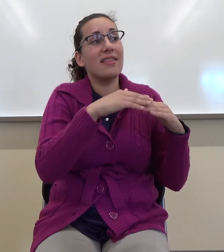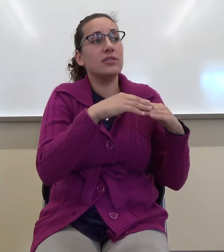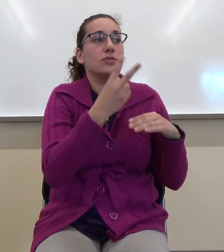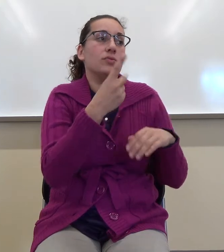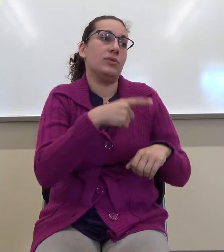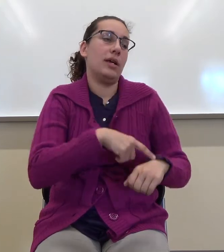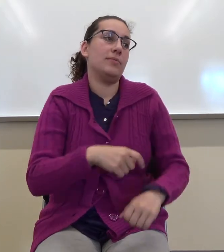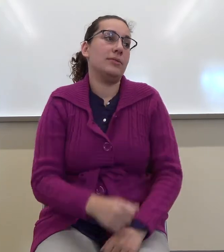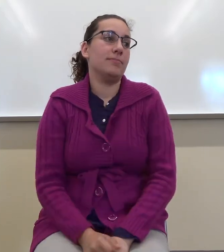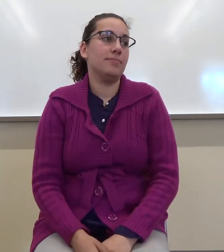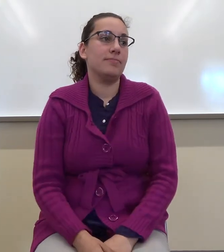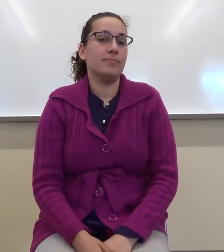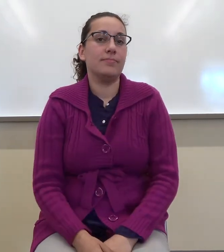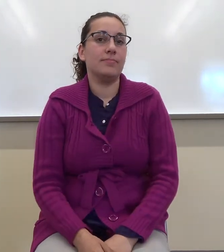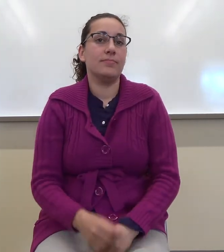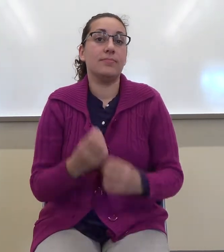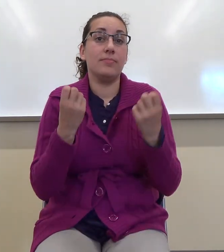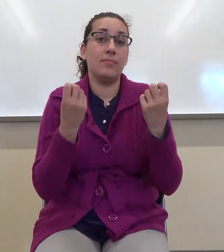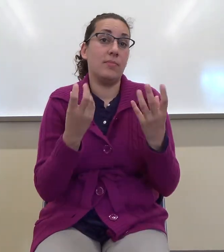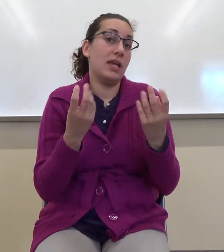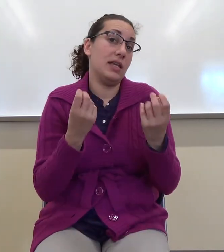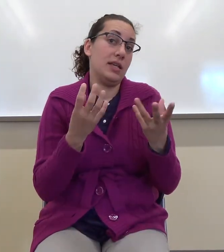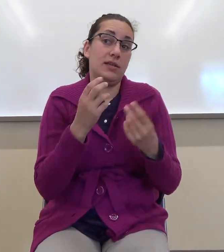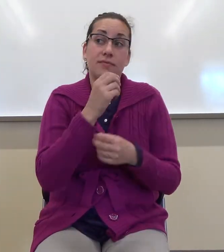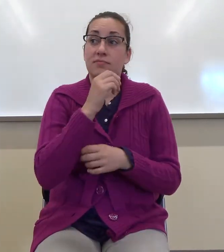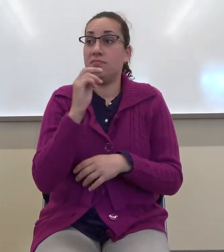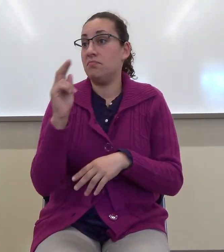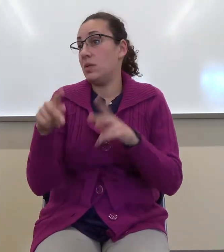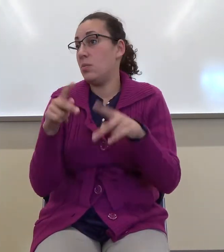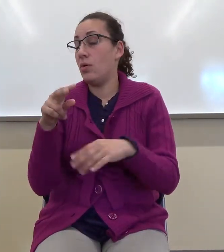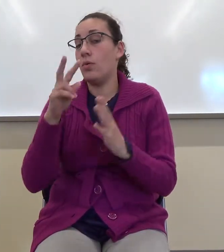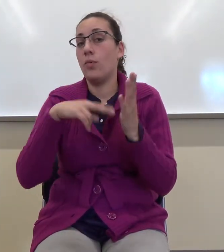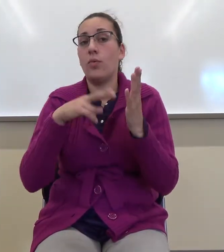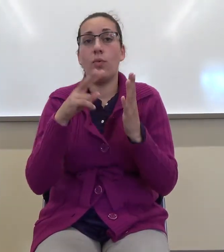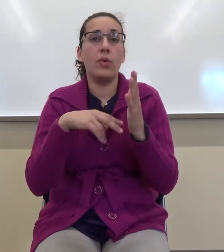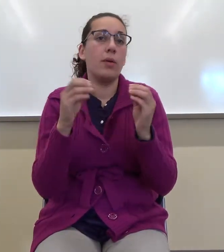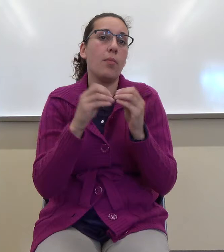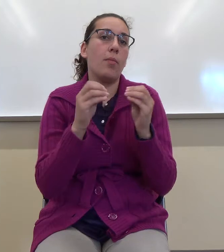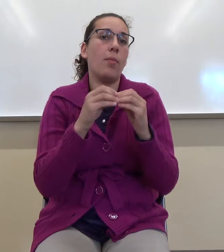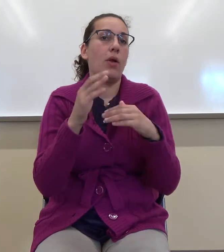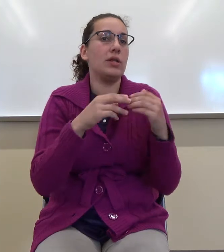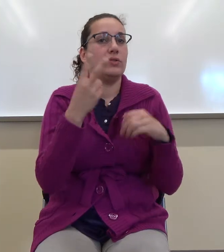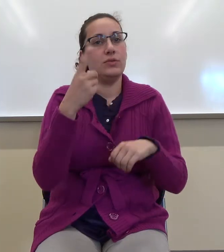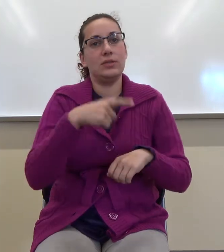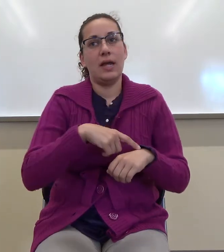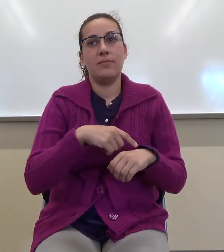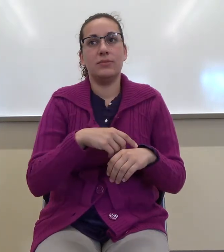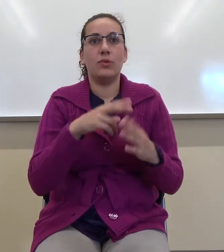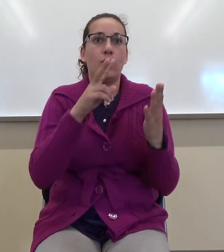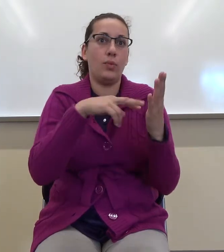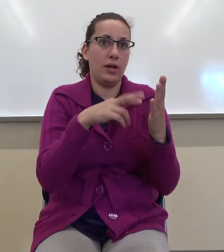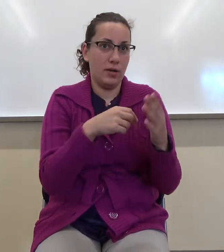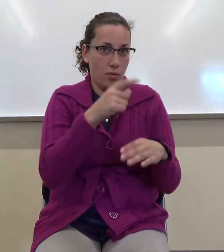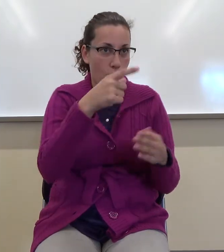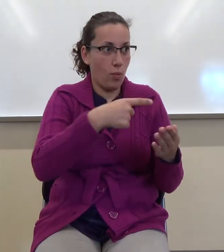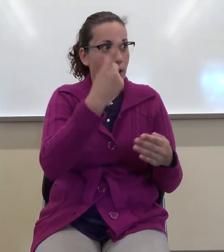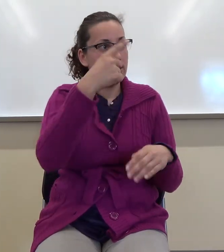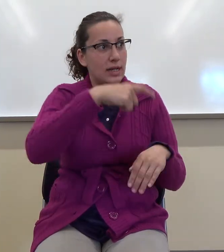many of us read more than twice, looking once for one thing, once for another thing, before we actually get in there and read